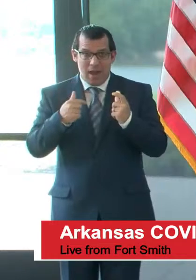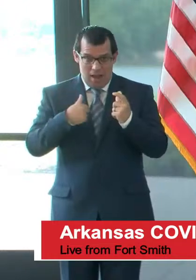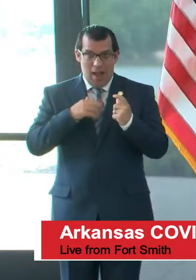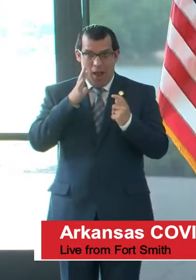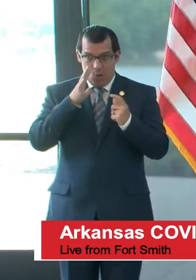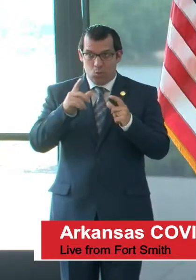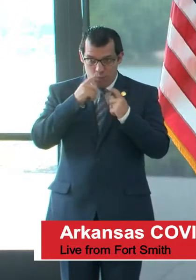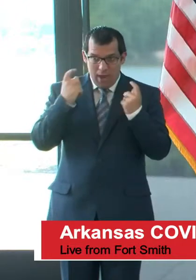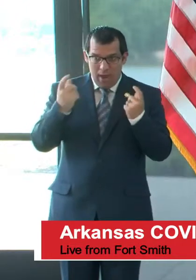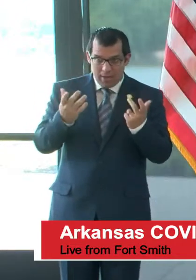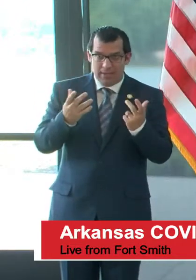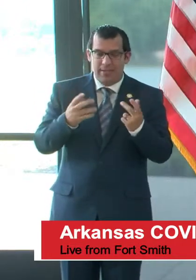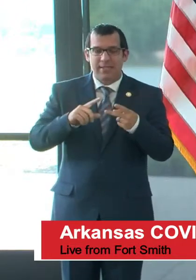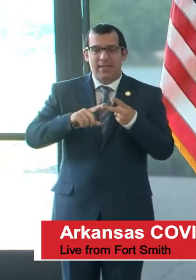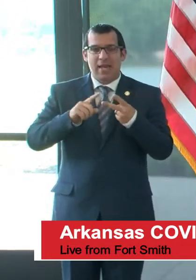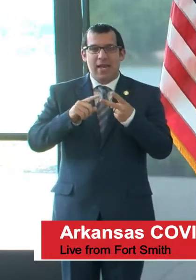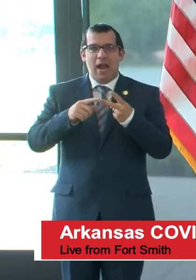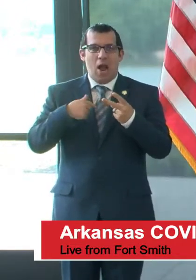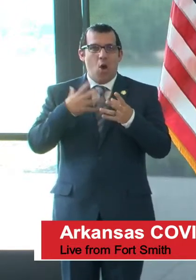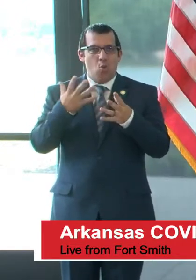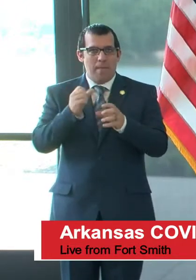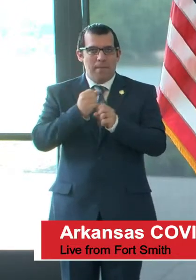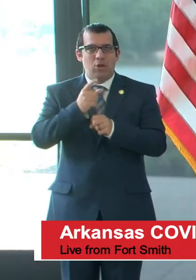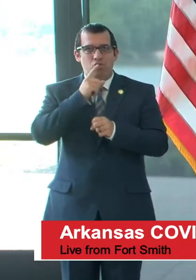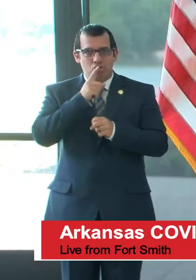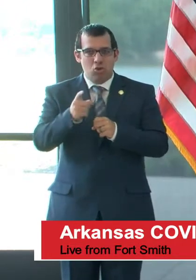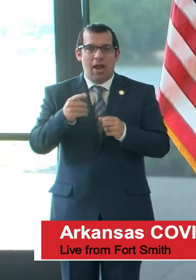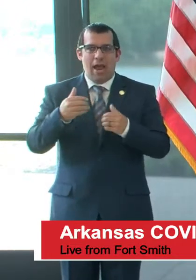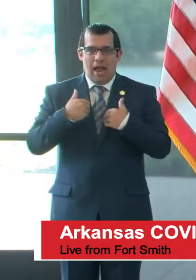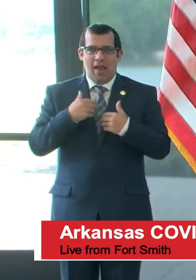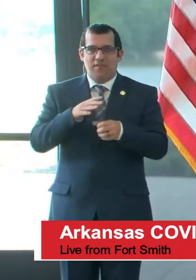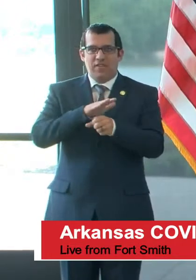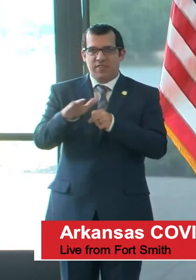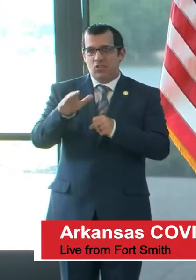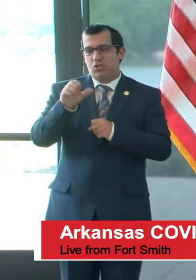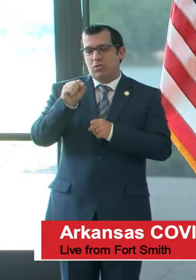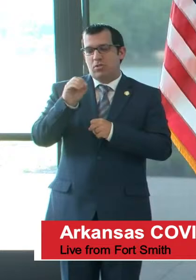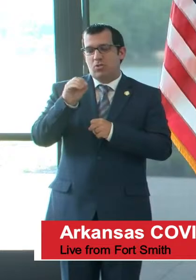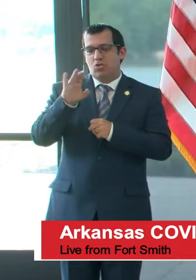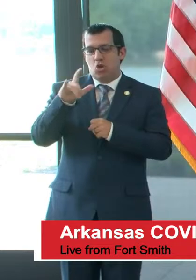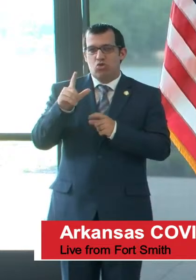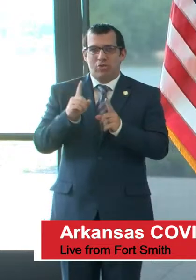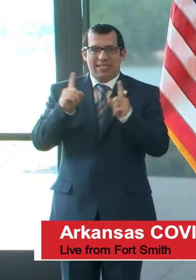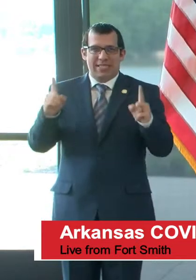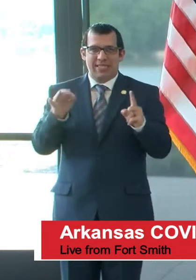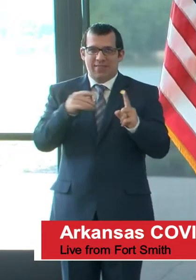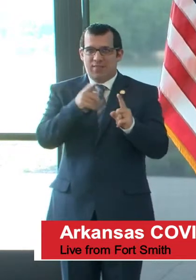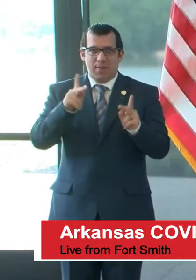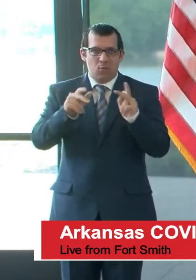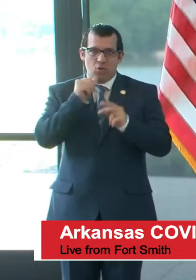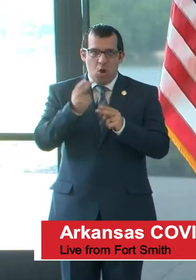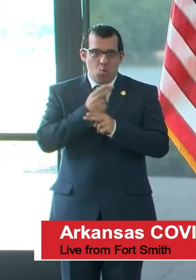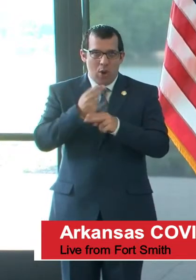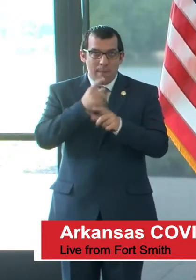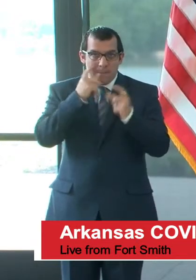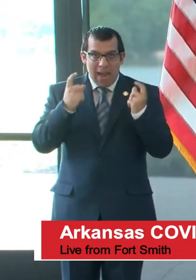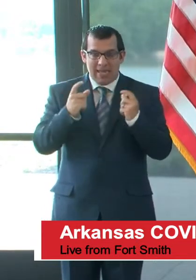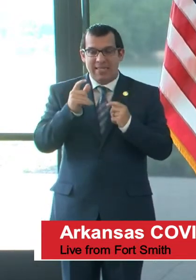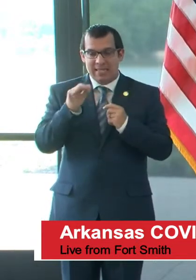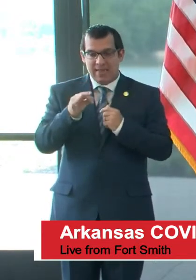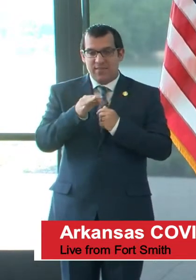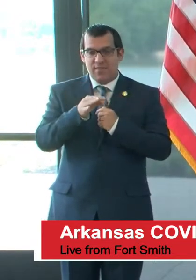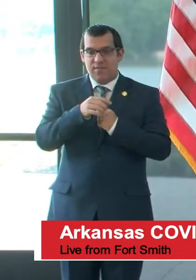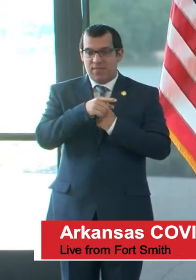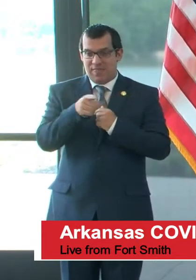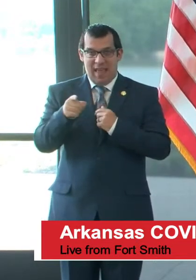be wearing masks. And secondly, I'd want to make sure that there's sufficient social distancing if people aren't wearing a mask. If those